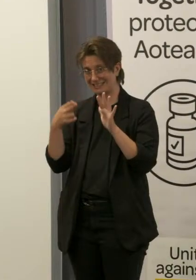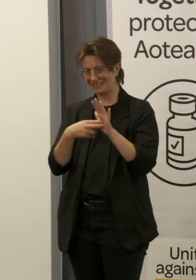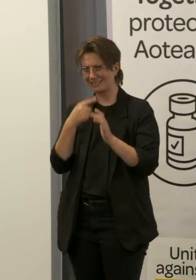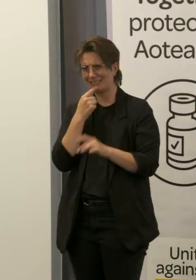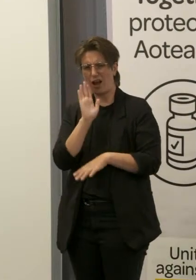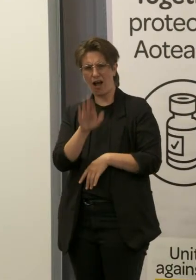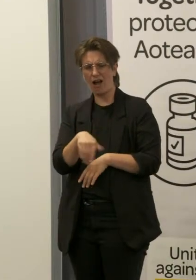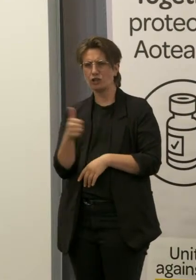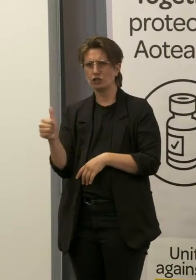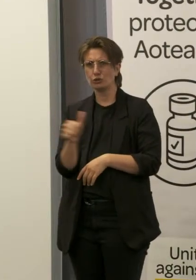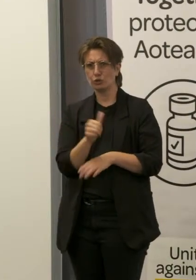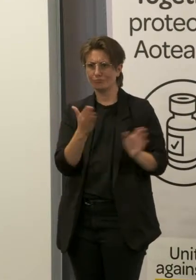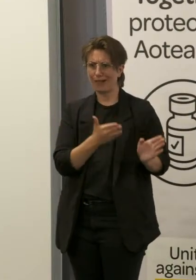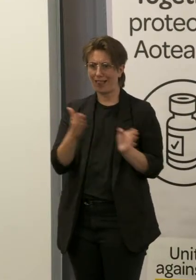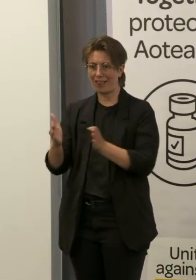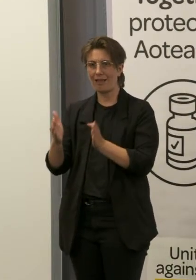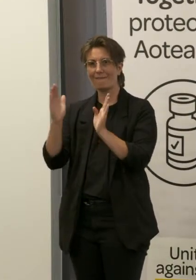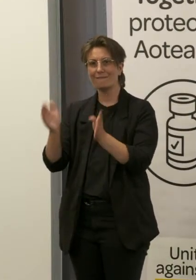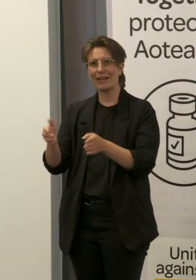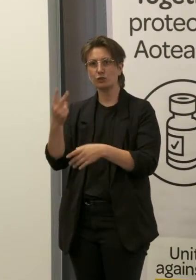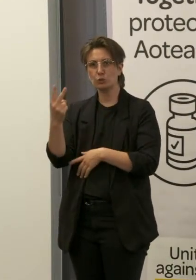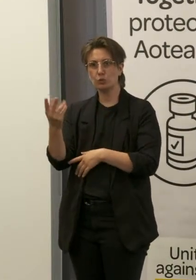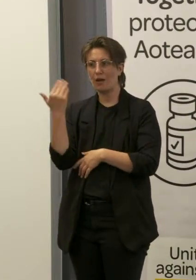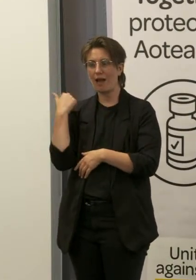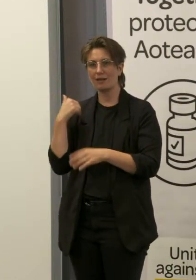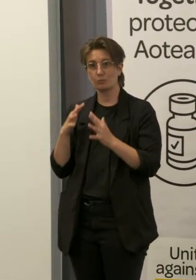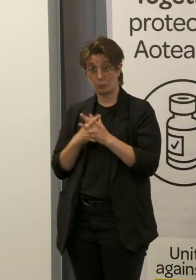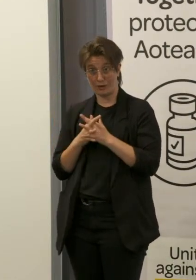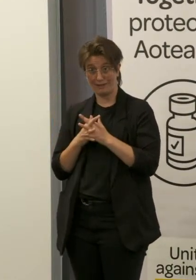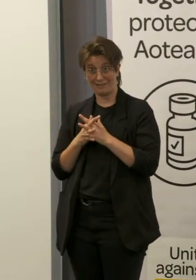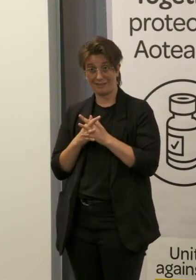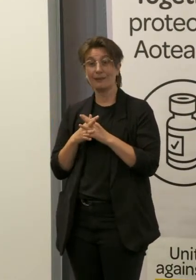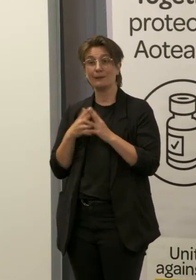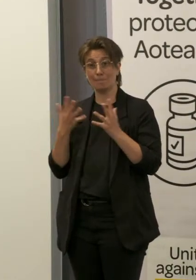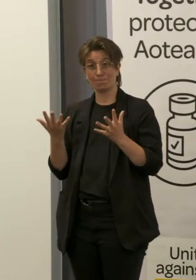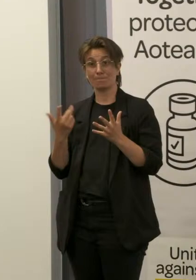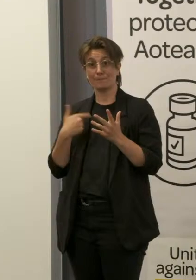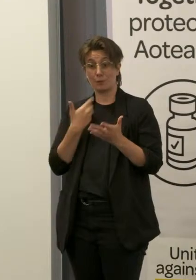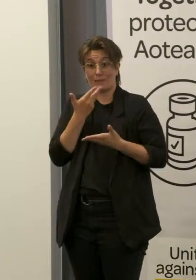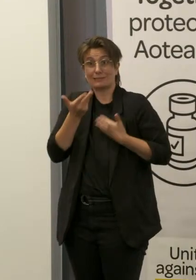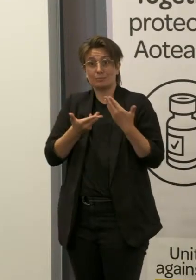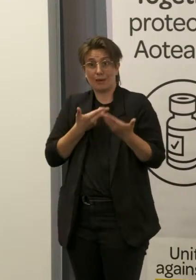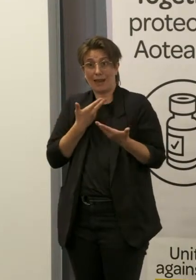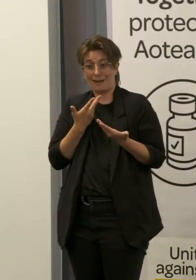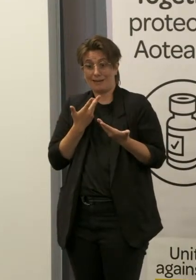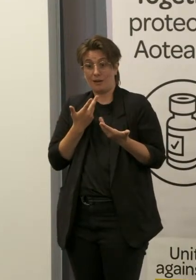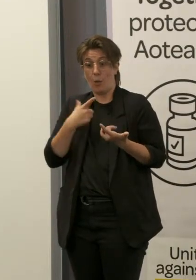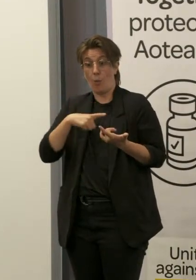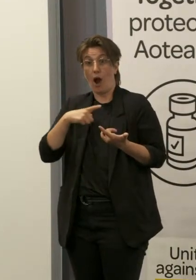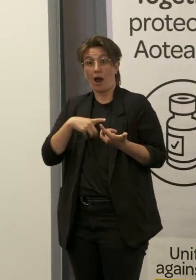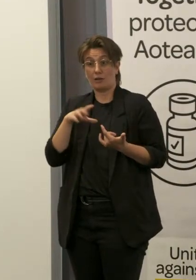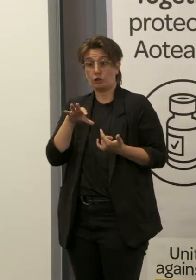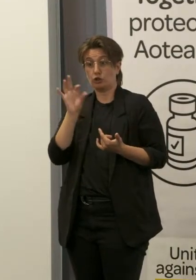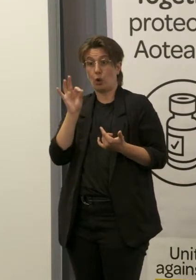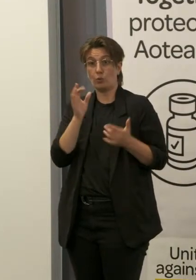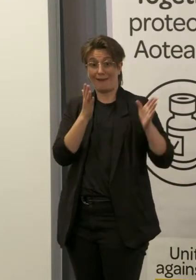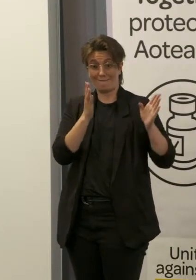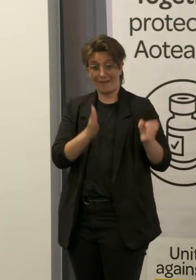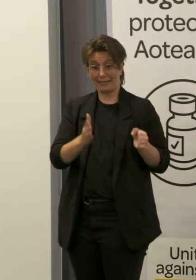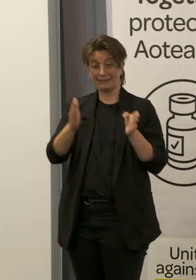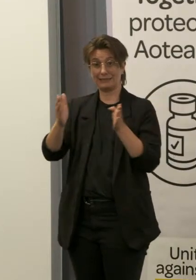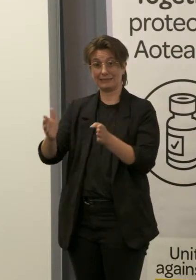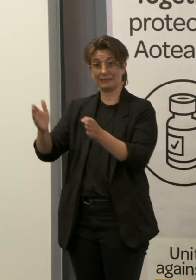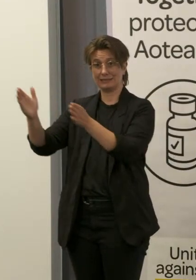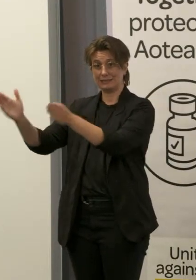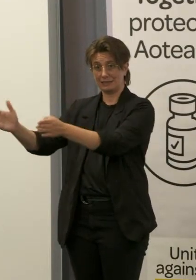phased approach is because it allows us to absolutely focus our resources and the